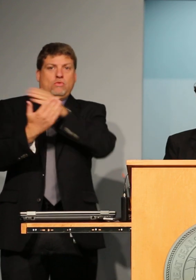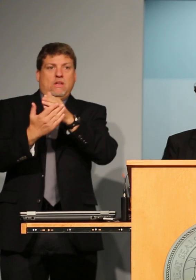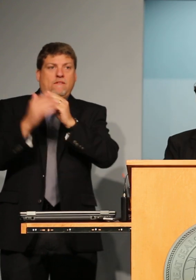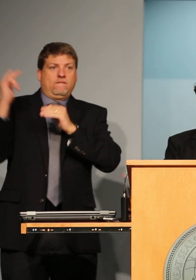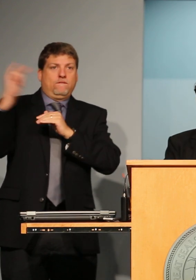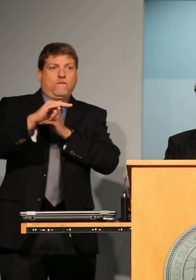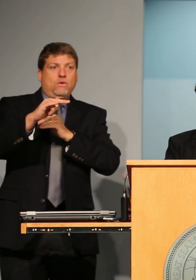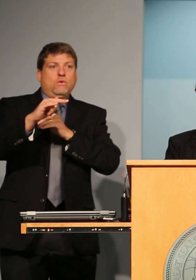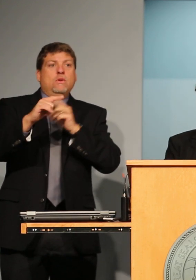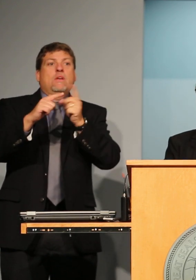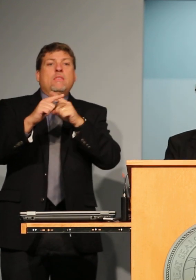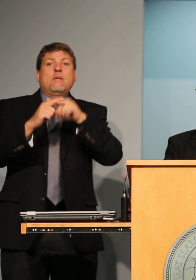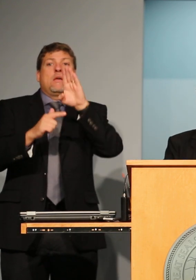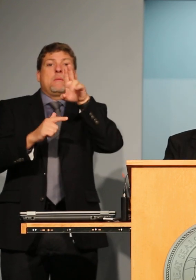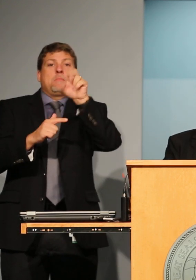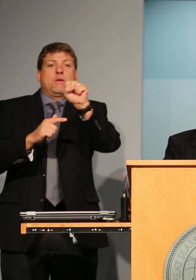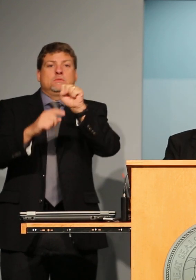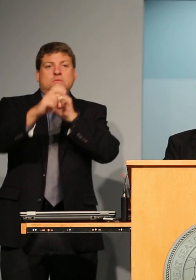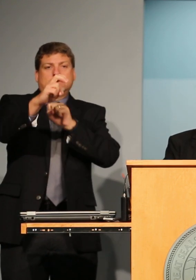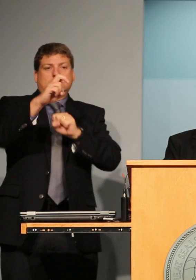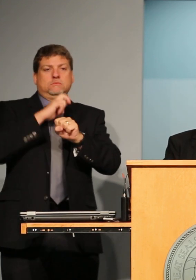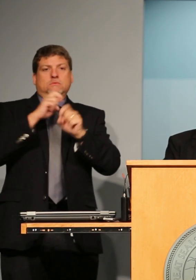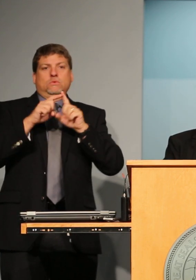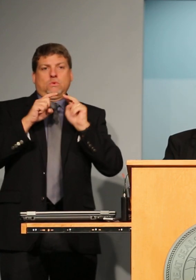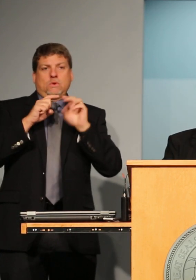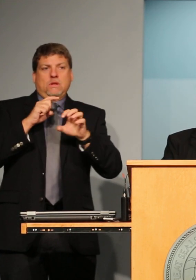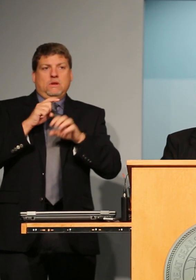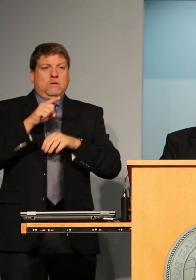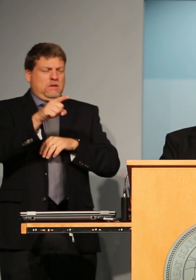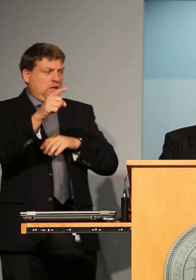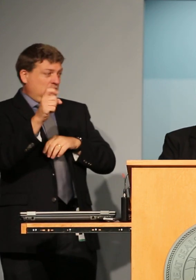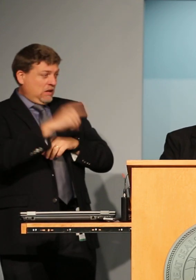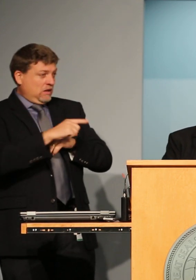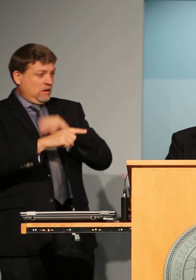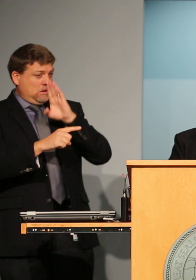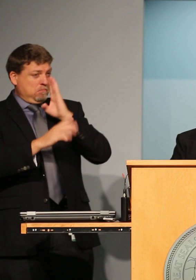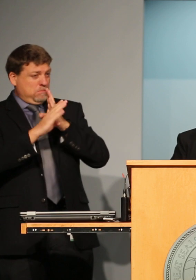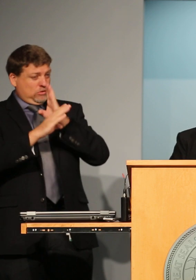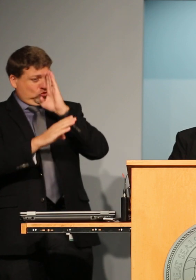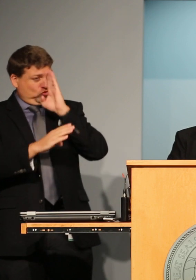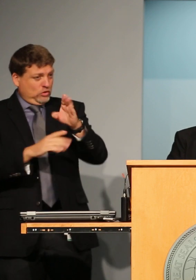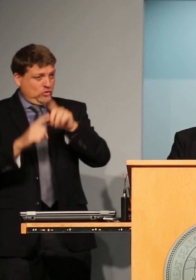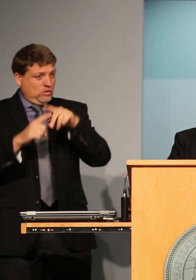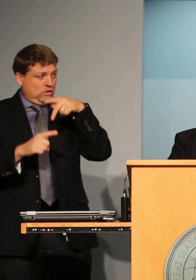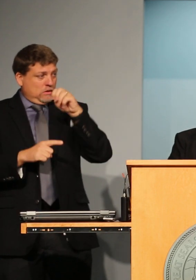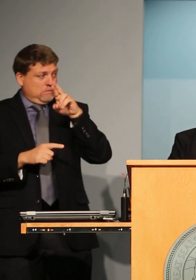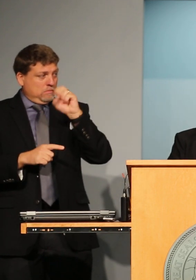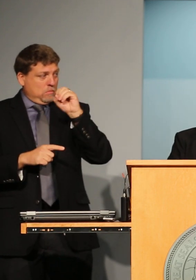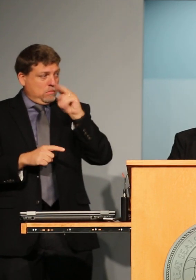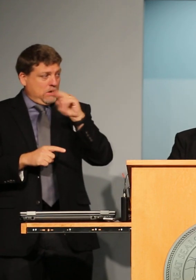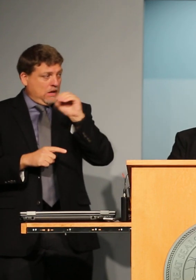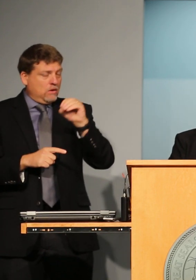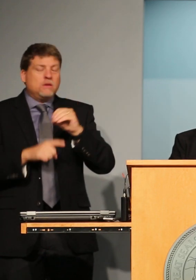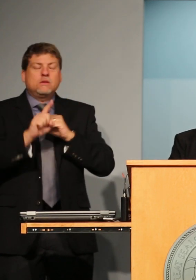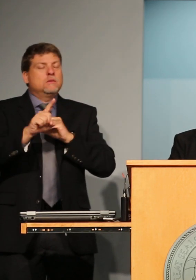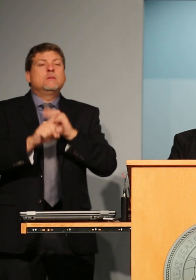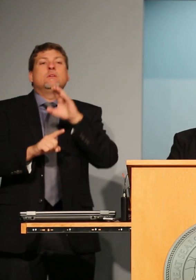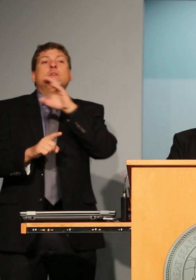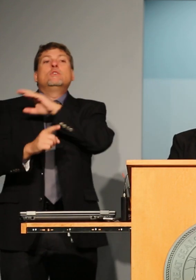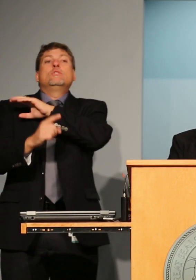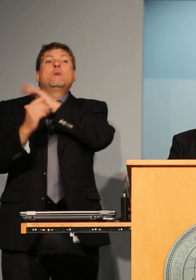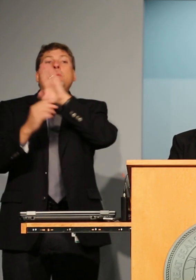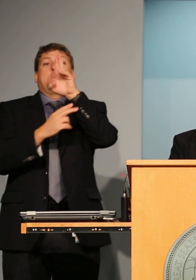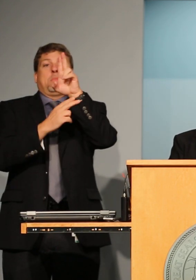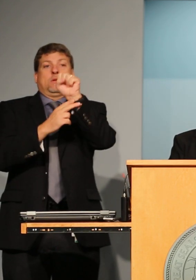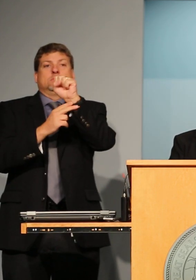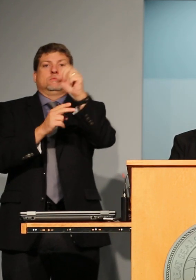North Carolina. Was it a bus to Person County specifically? There was a bus to Durham County, and then a family member